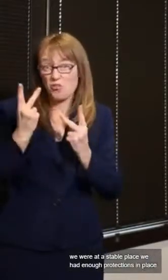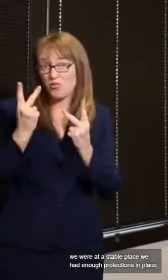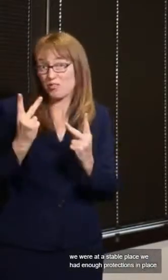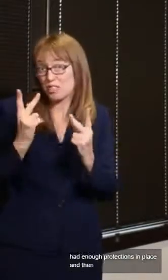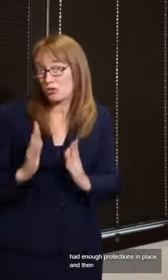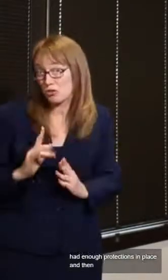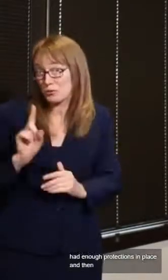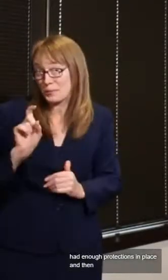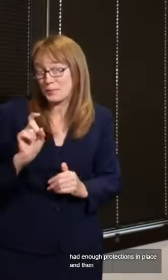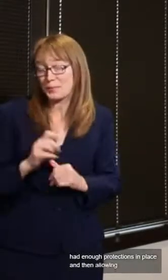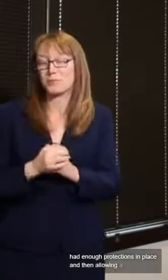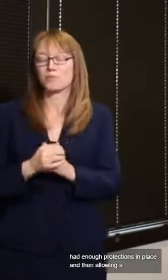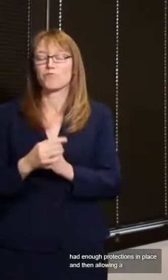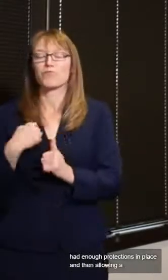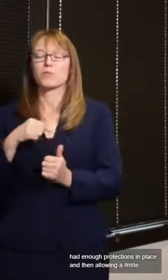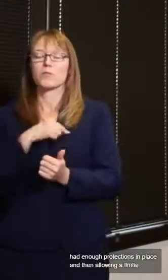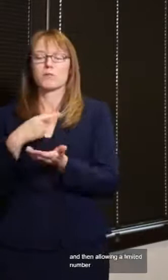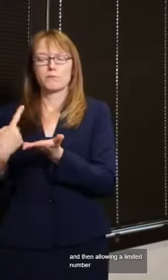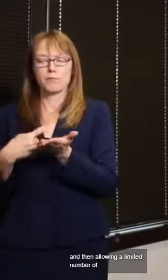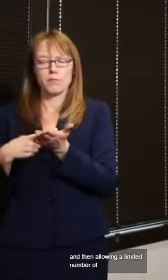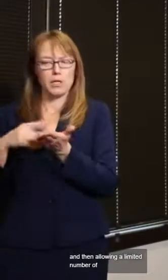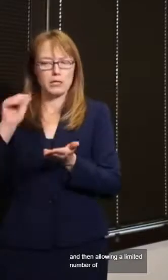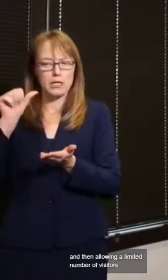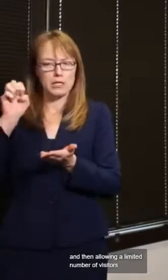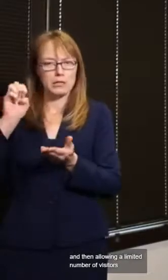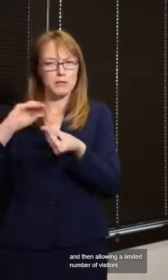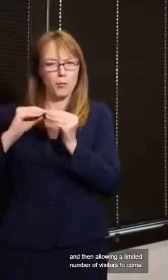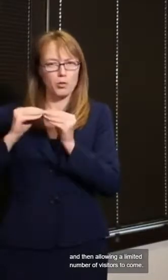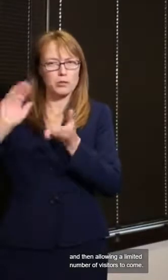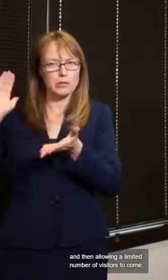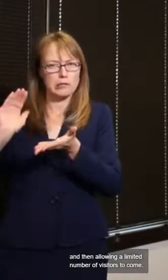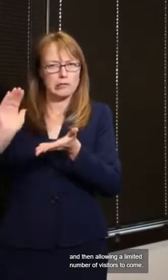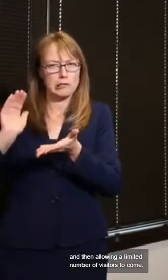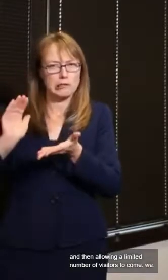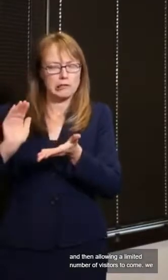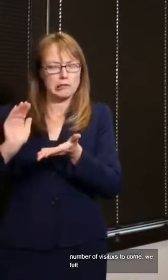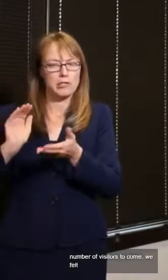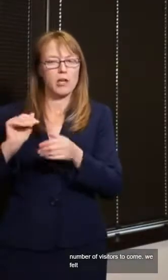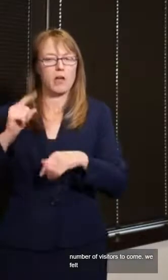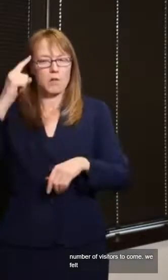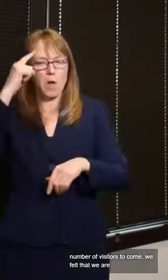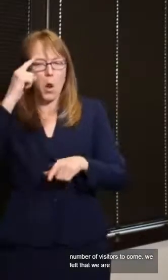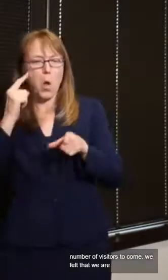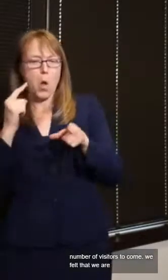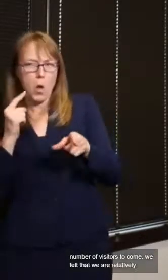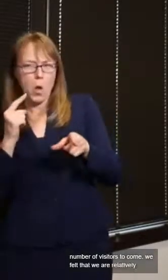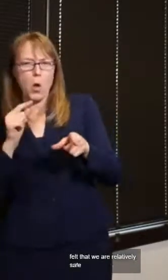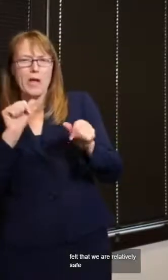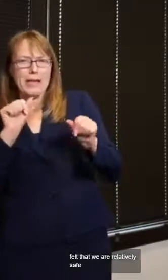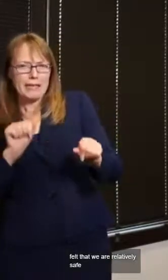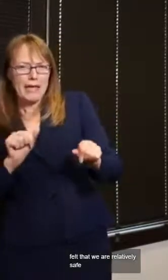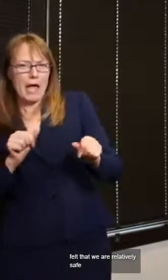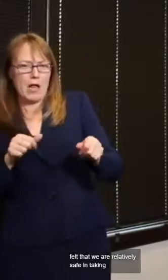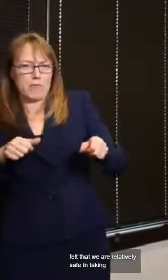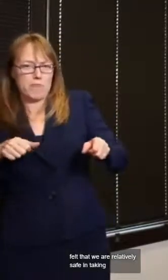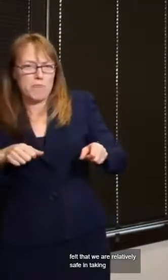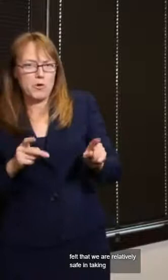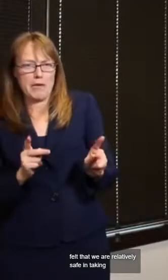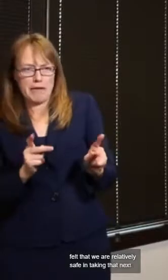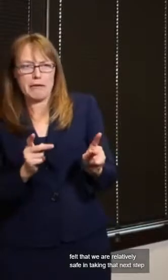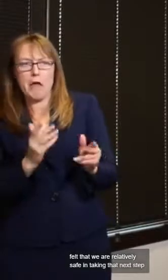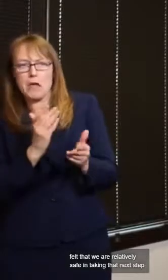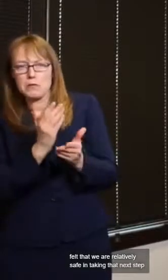then allowing a limited number of visitors to come, we felt that we were relatively safe in taking that next